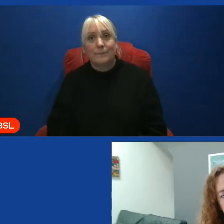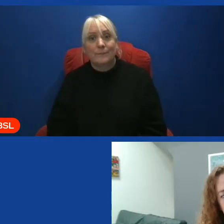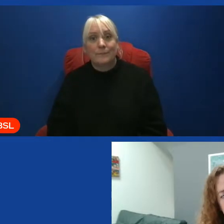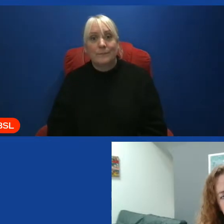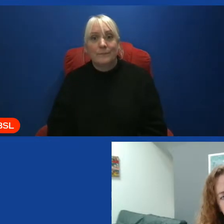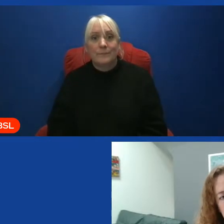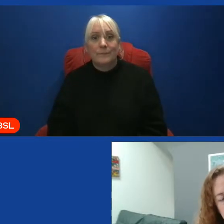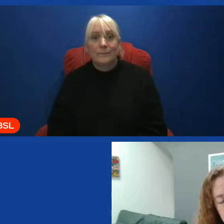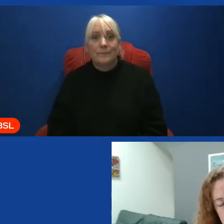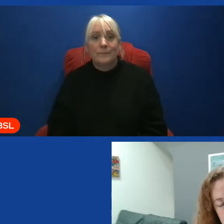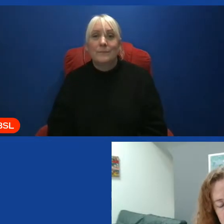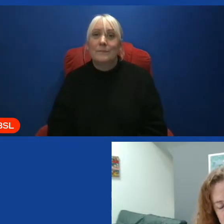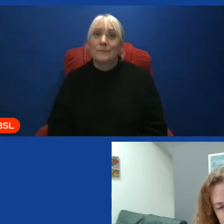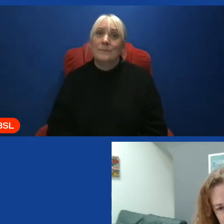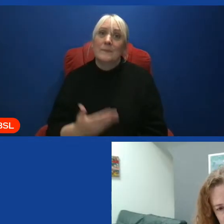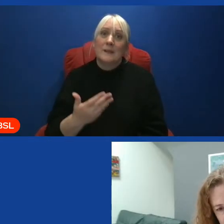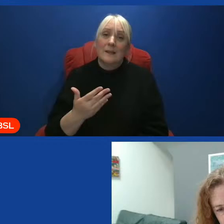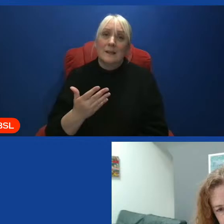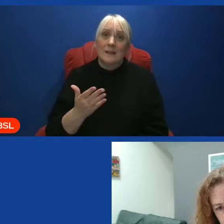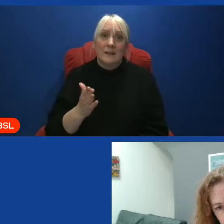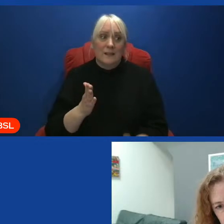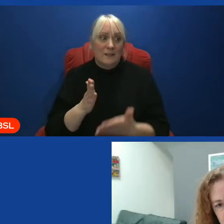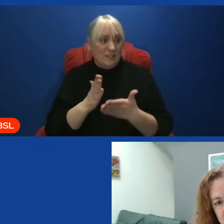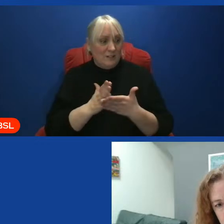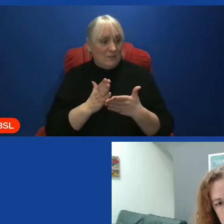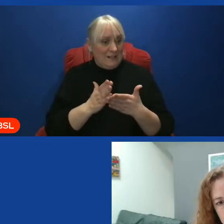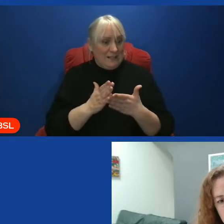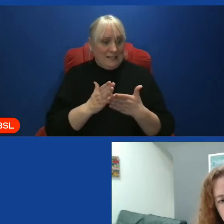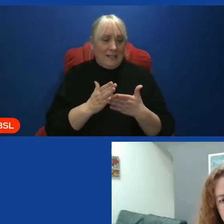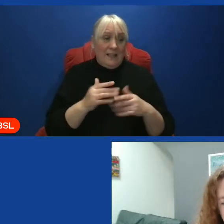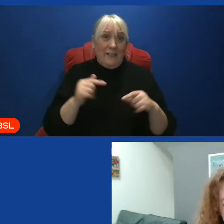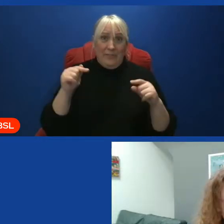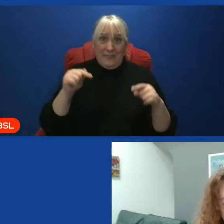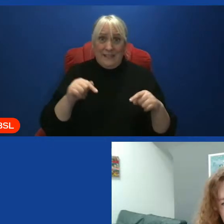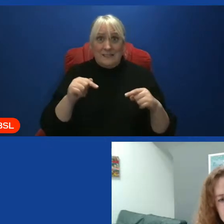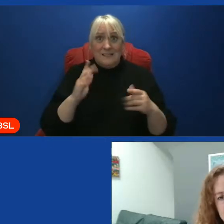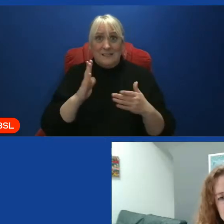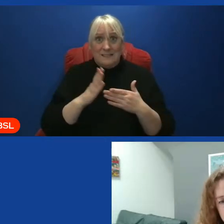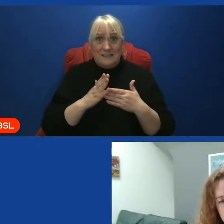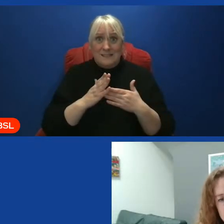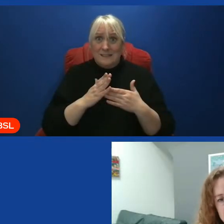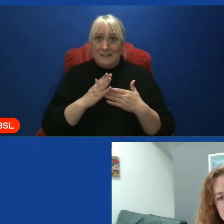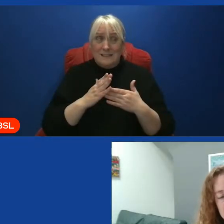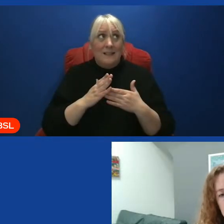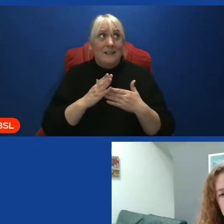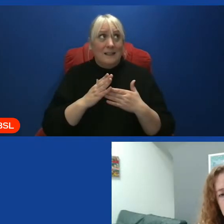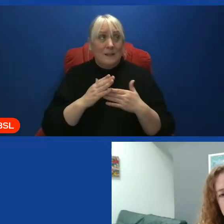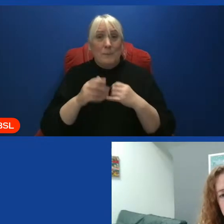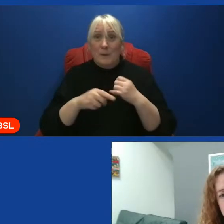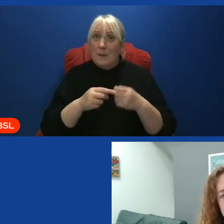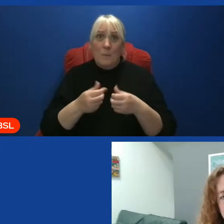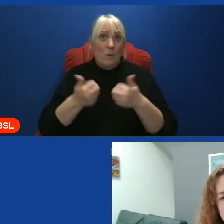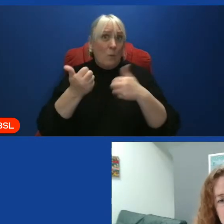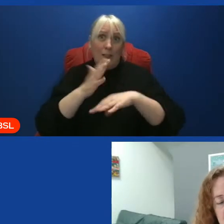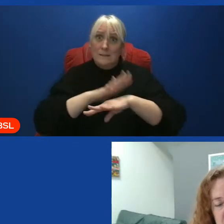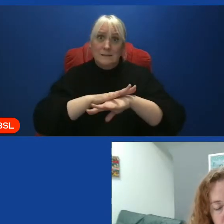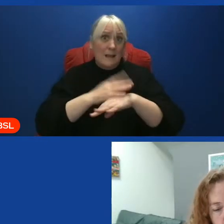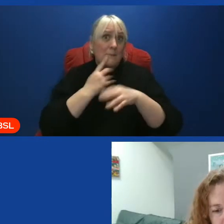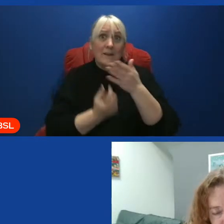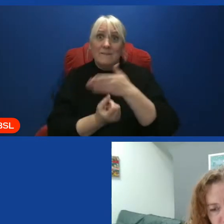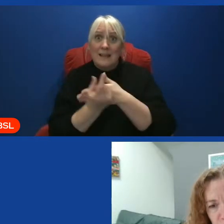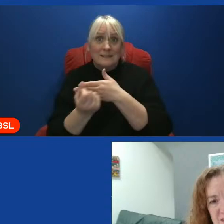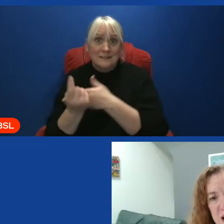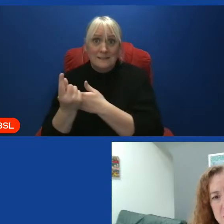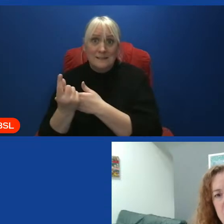say, without really planning to, this has become a really well-timed event, because they say, don't they,